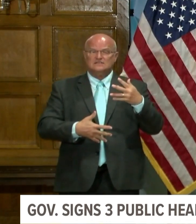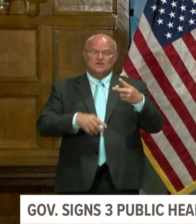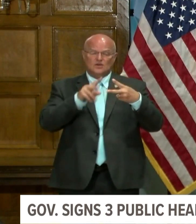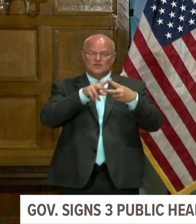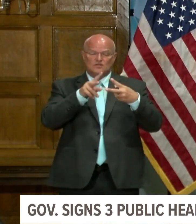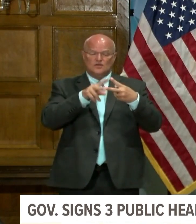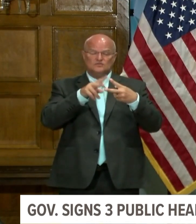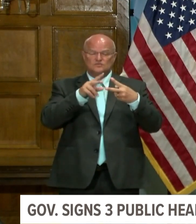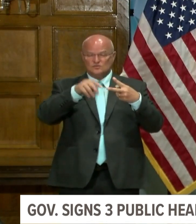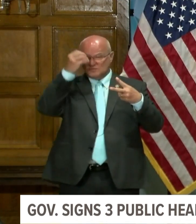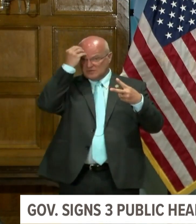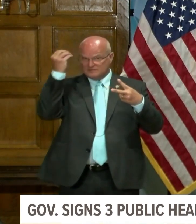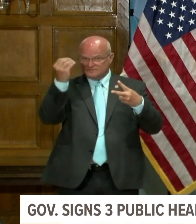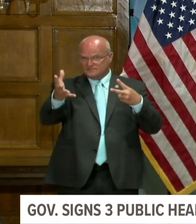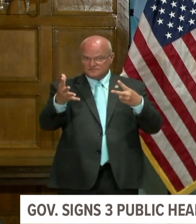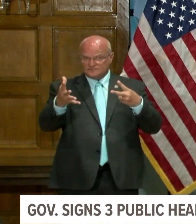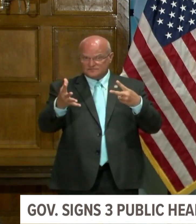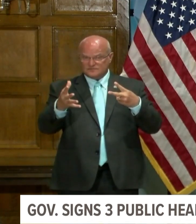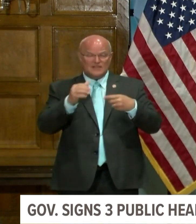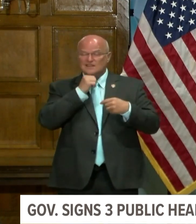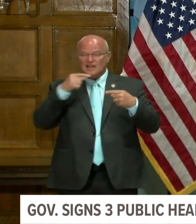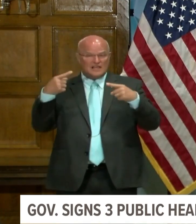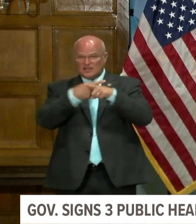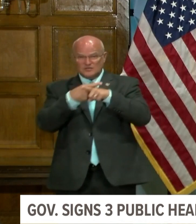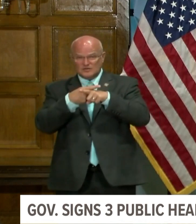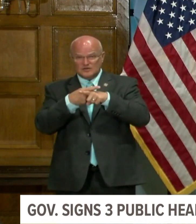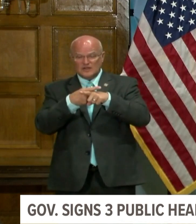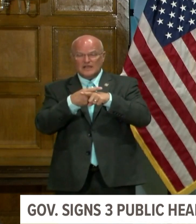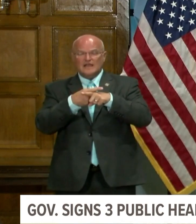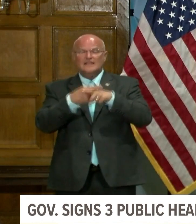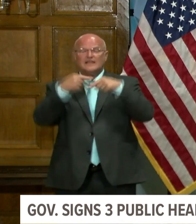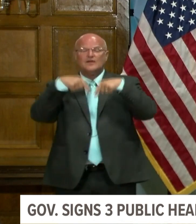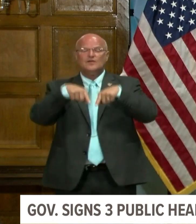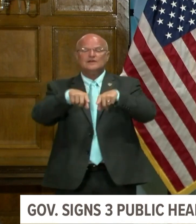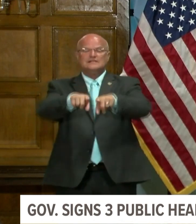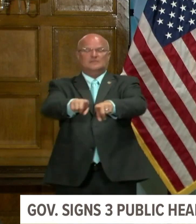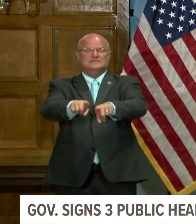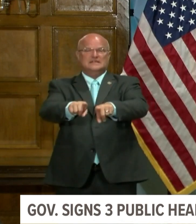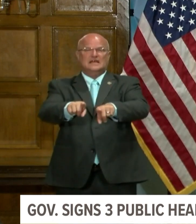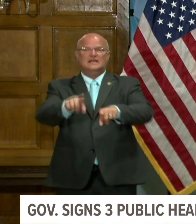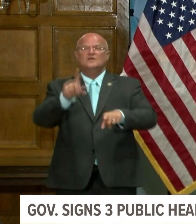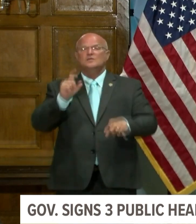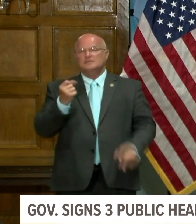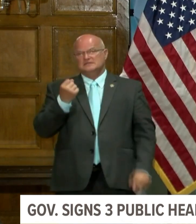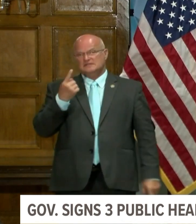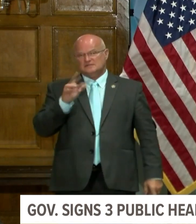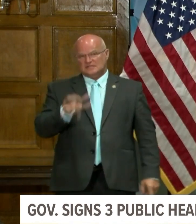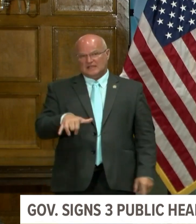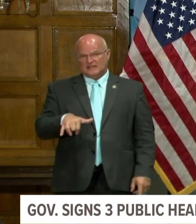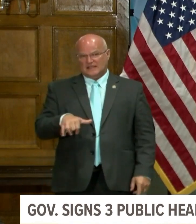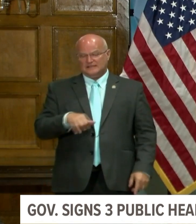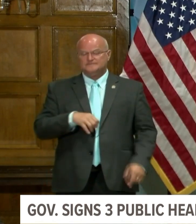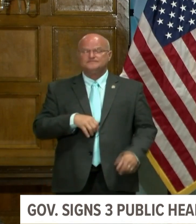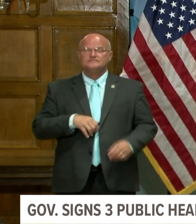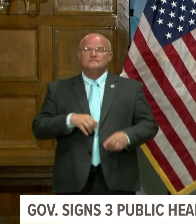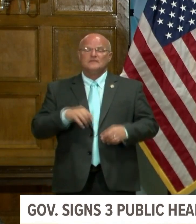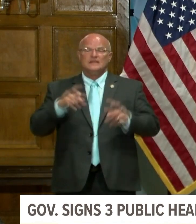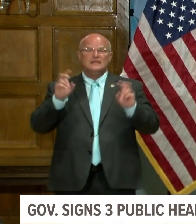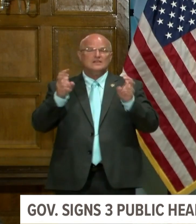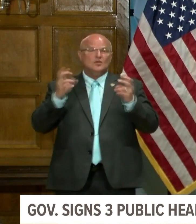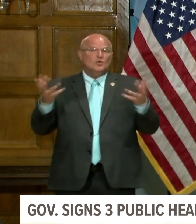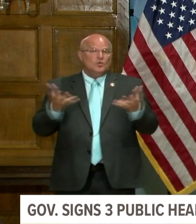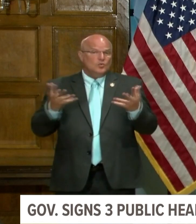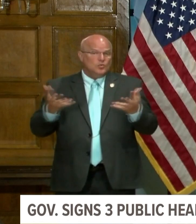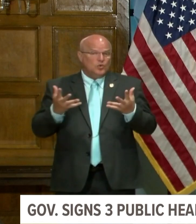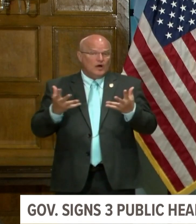2 messages. They're not contradictory, they're complementary, and we have to understand that. Secondly, in terms of